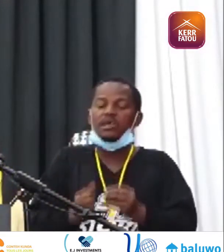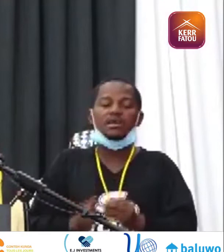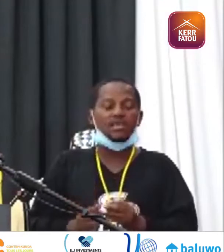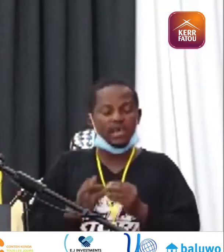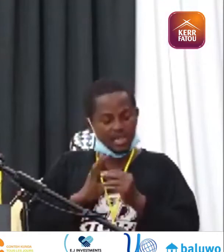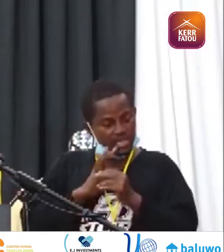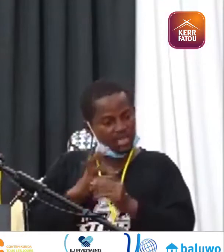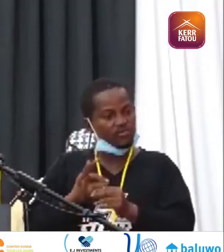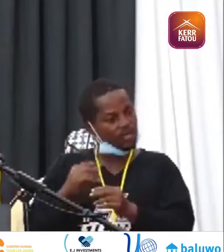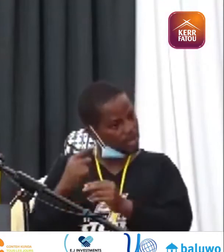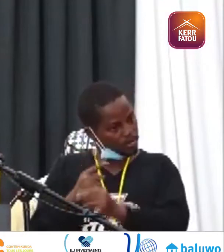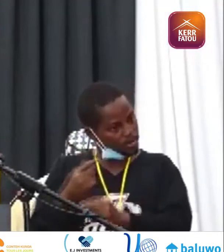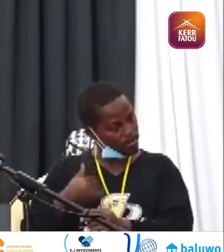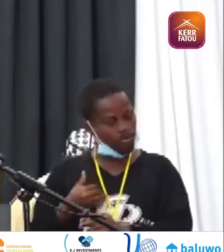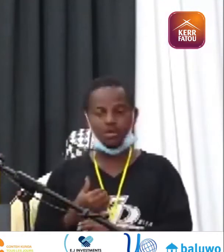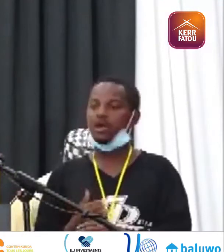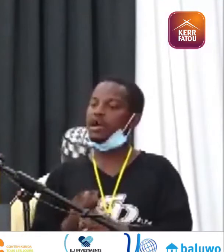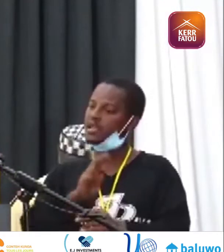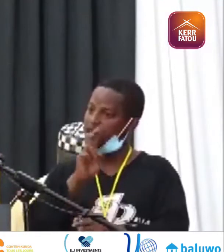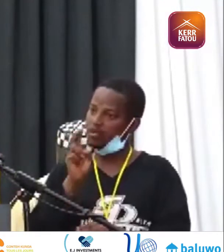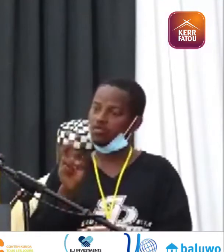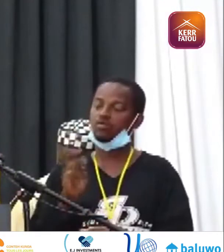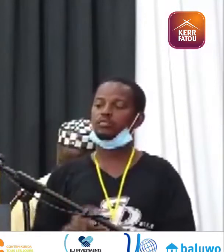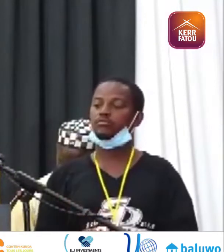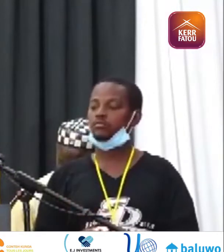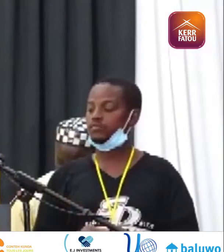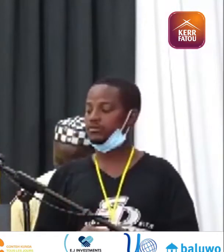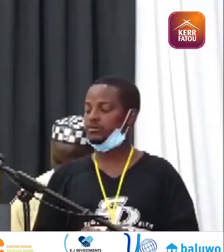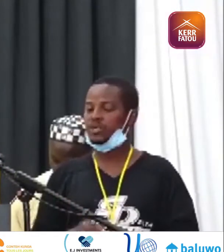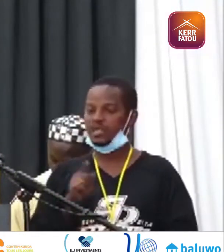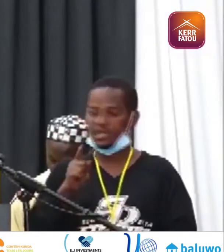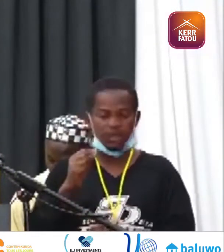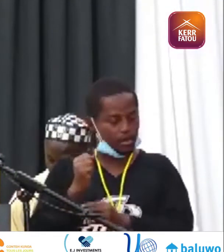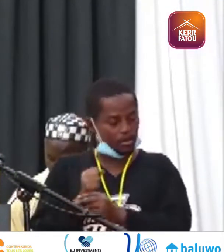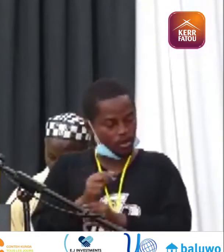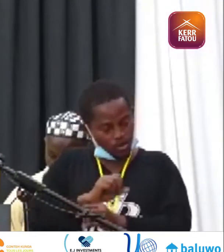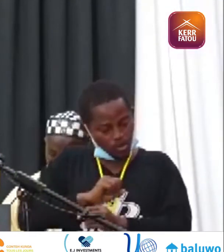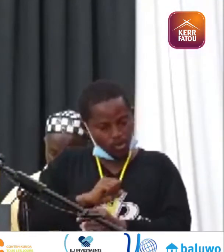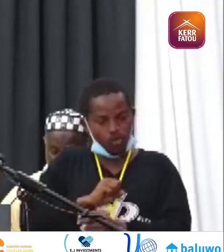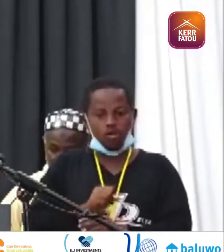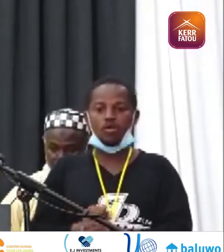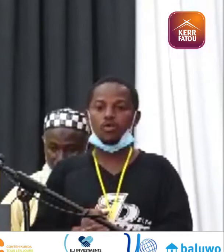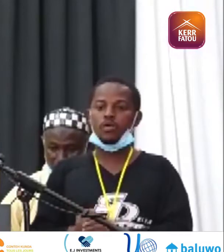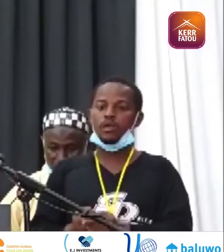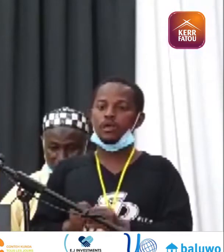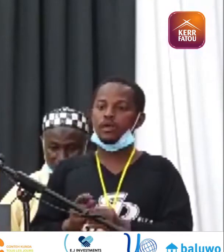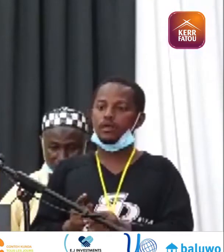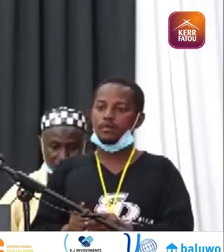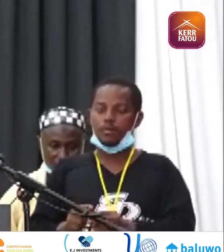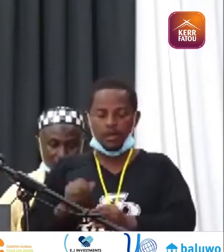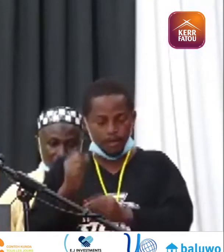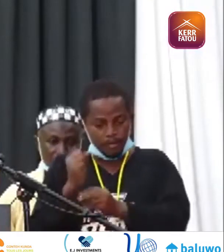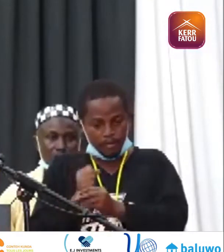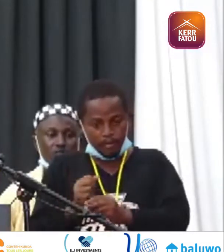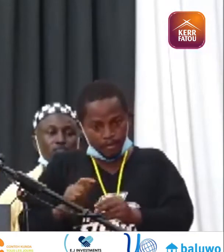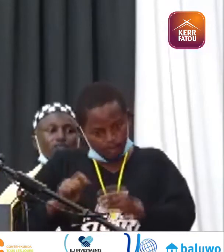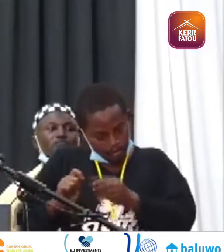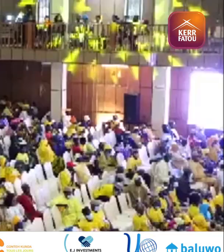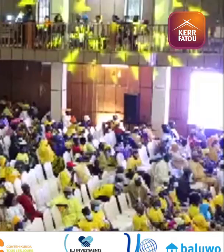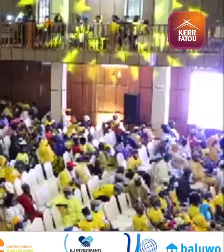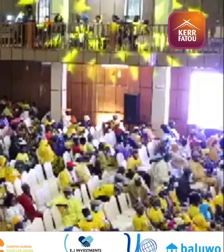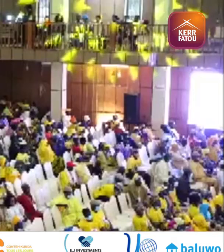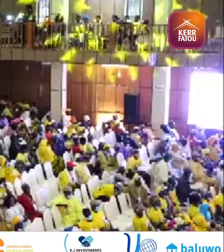interest of the Gambia as a nation. That will enable us to meet the security requirements of the